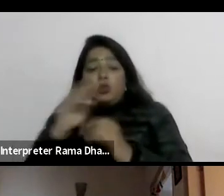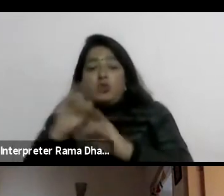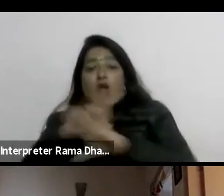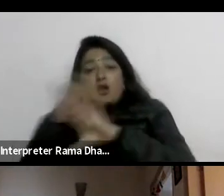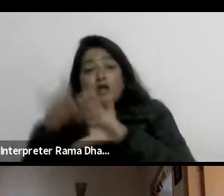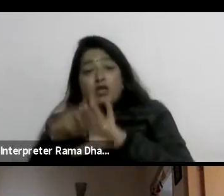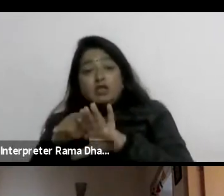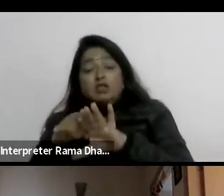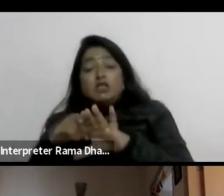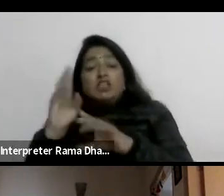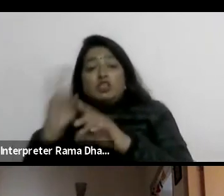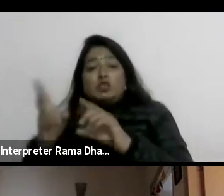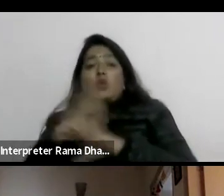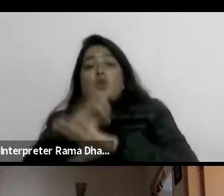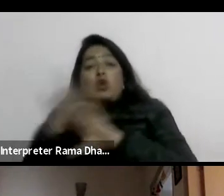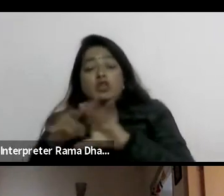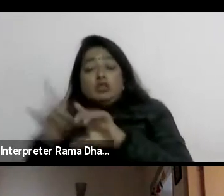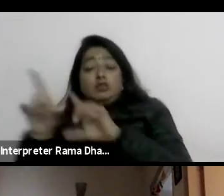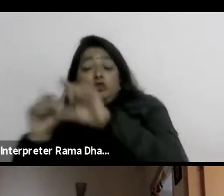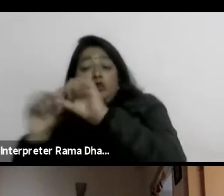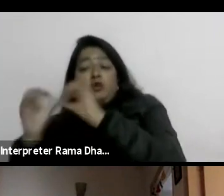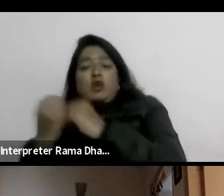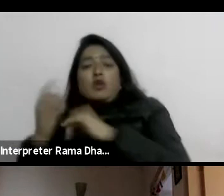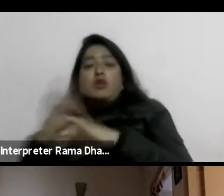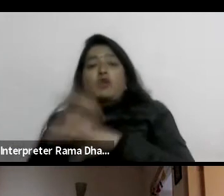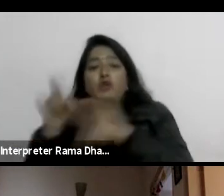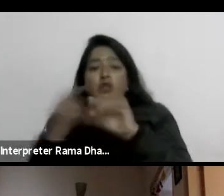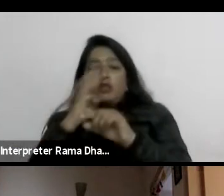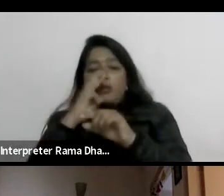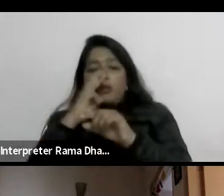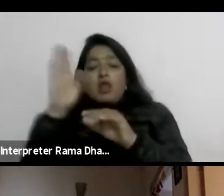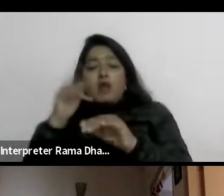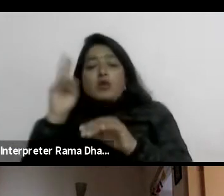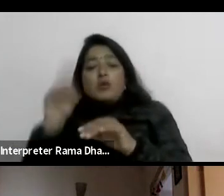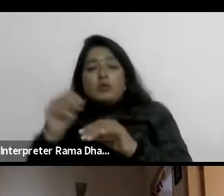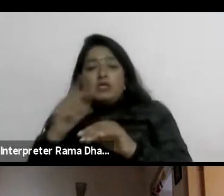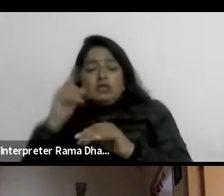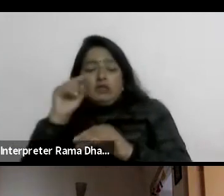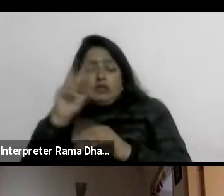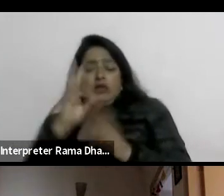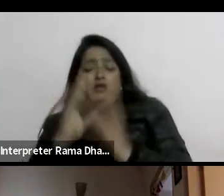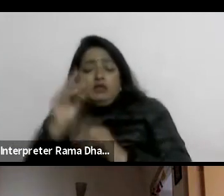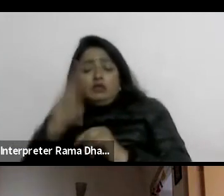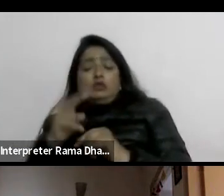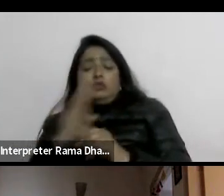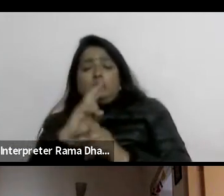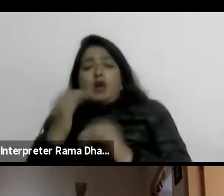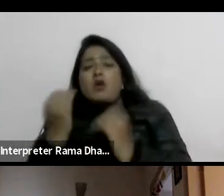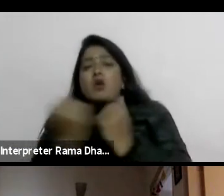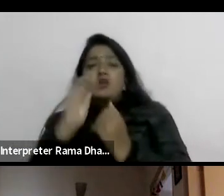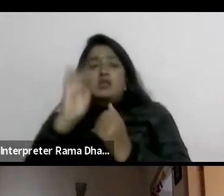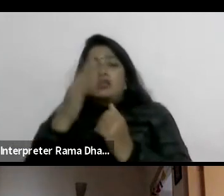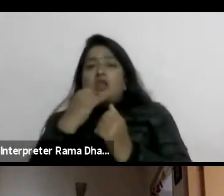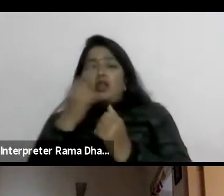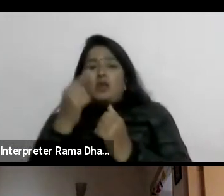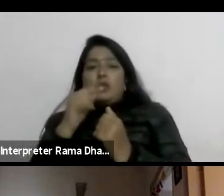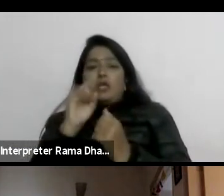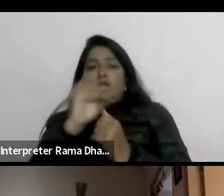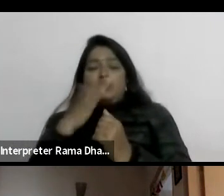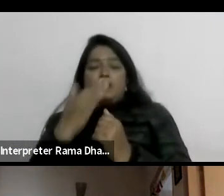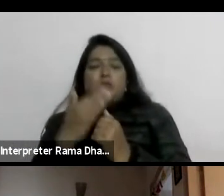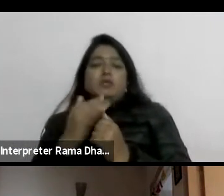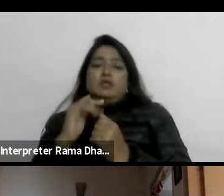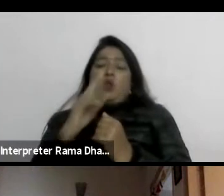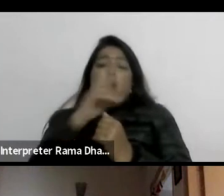strategies, is not only an issue of morality, but really just refusing, denying them